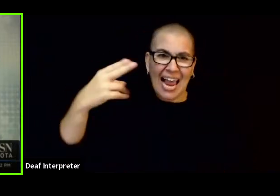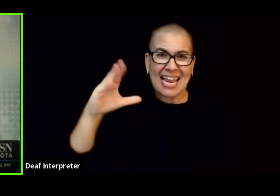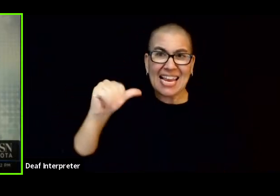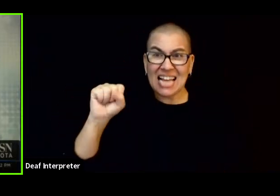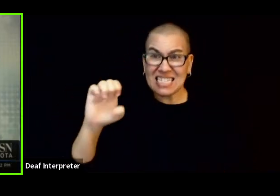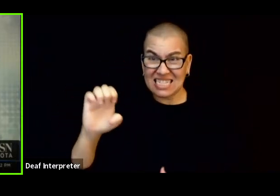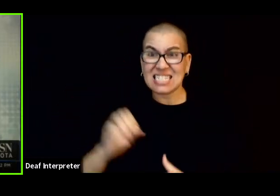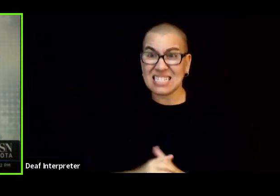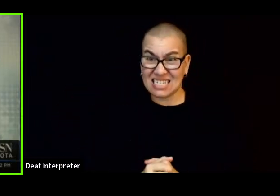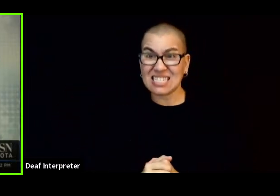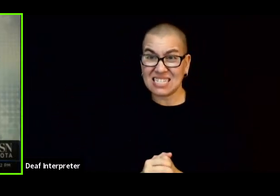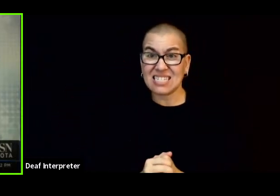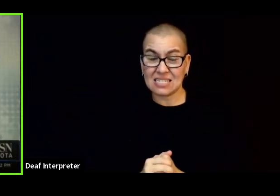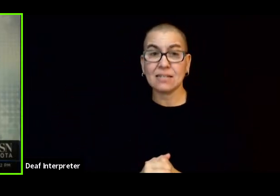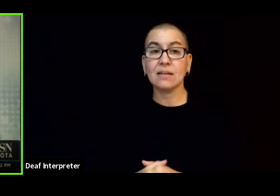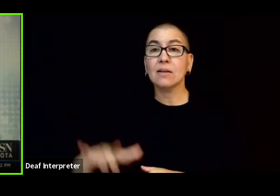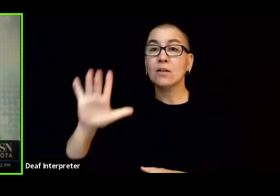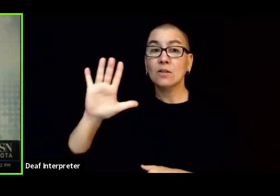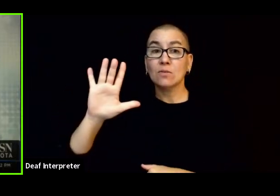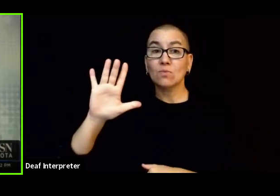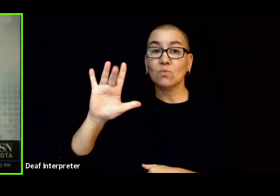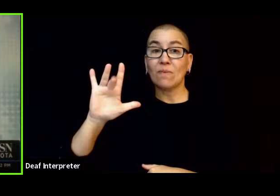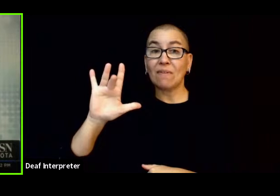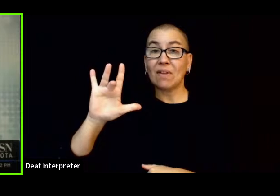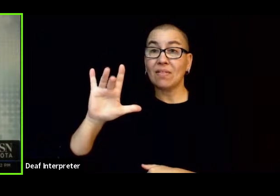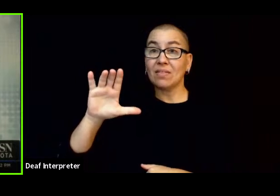45,769 lab tests yesterday, with